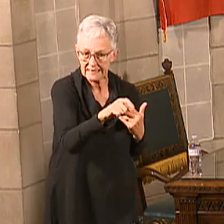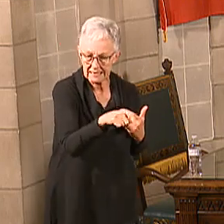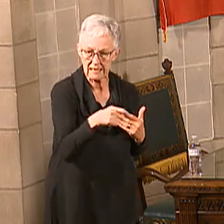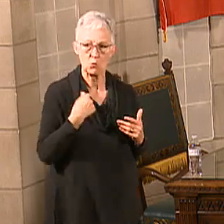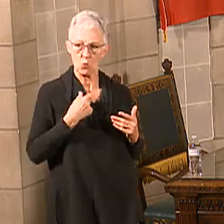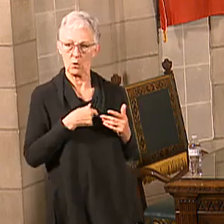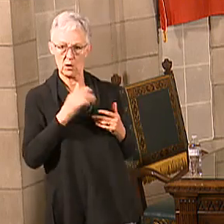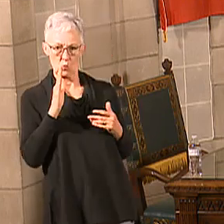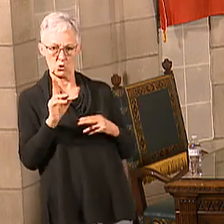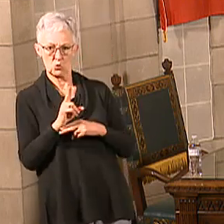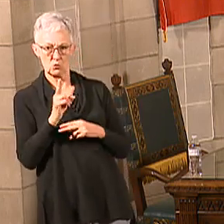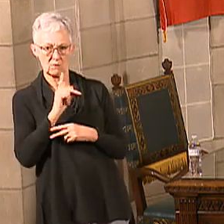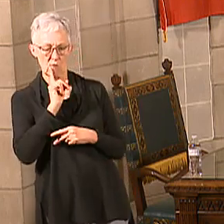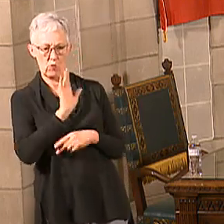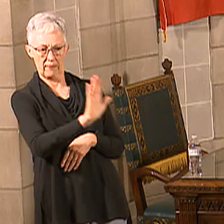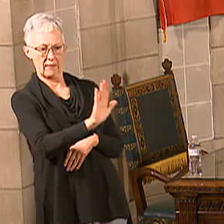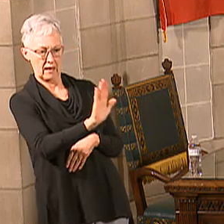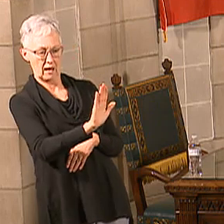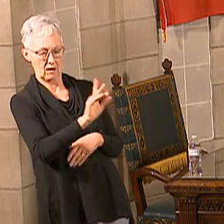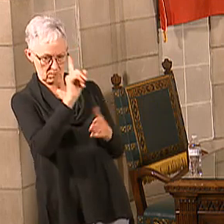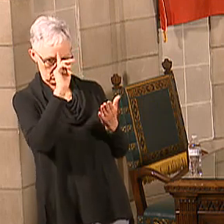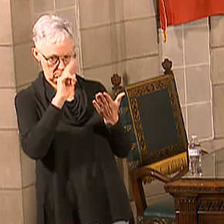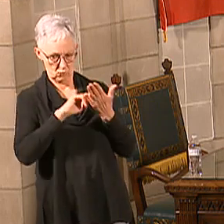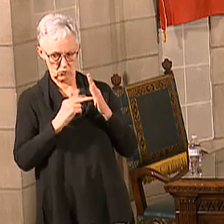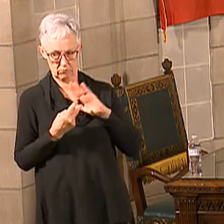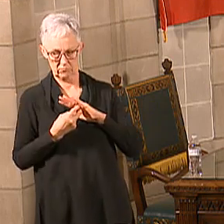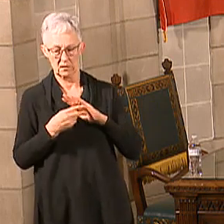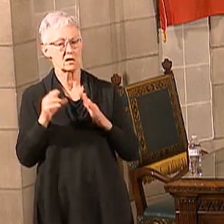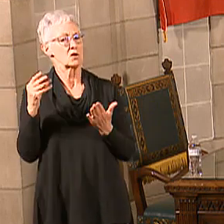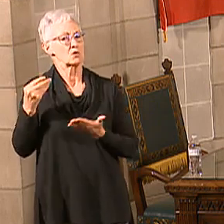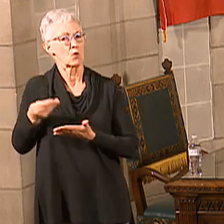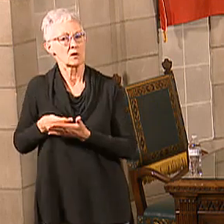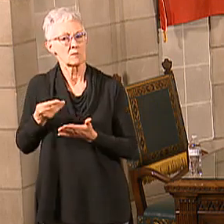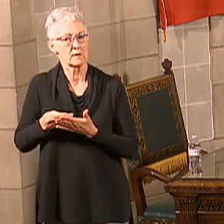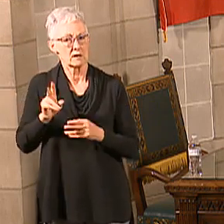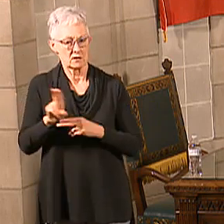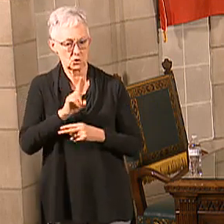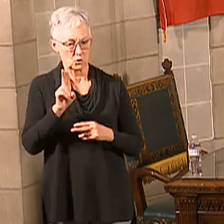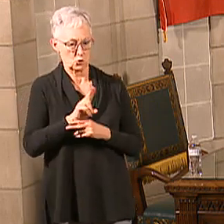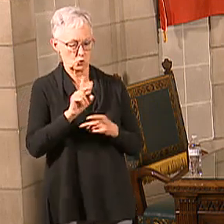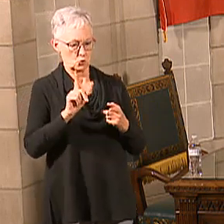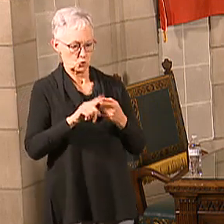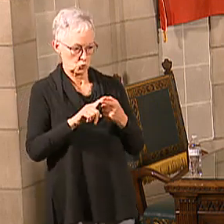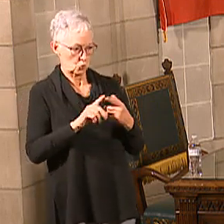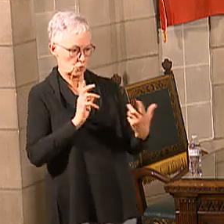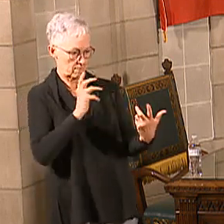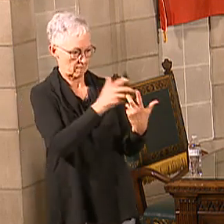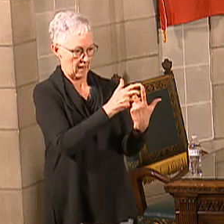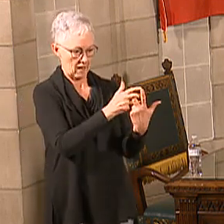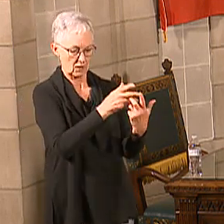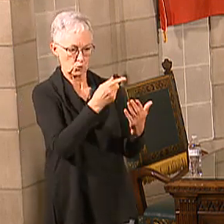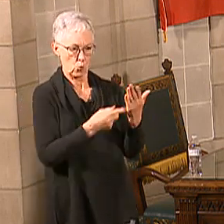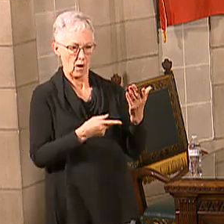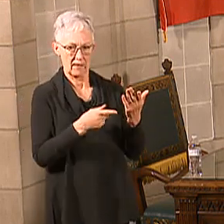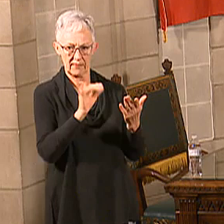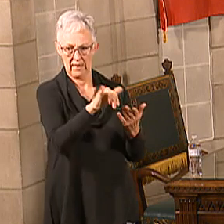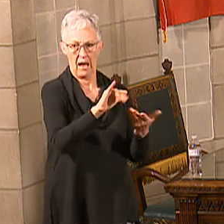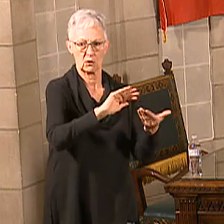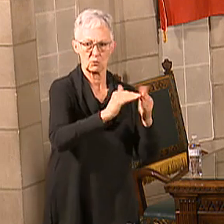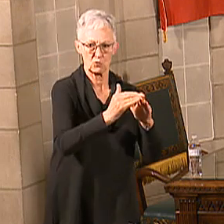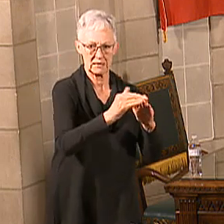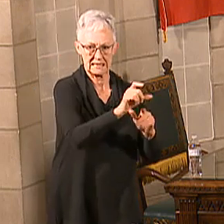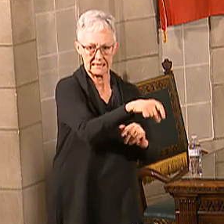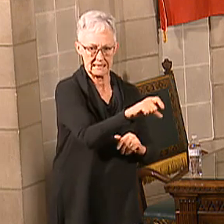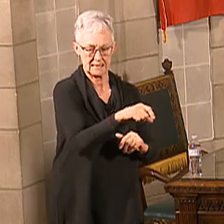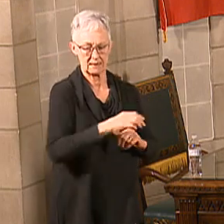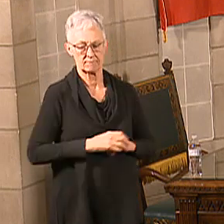funds will be used in targeted, strategic ways that meet those individual communities' specific needs. And these collaborations, what they do